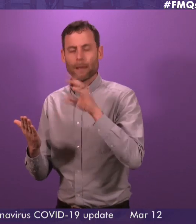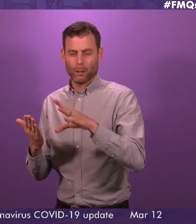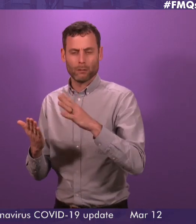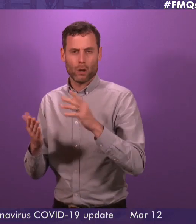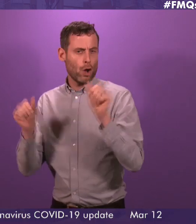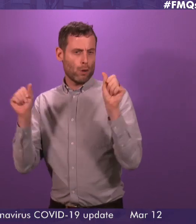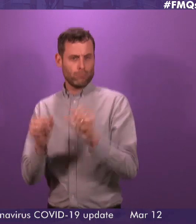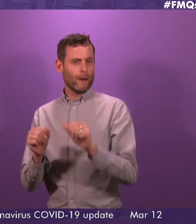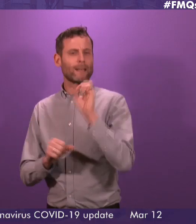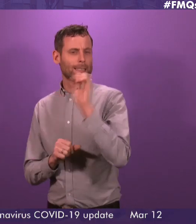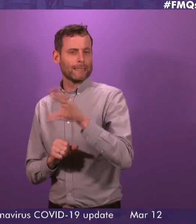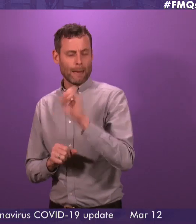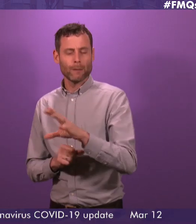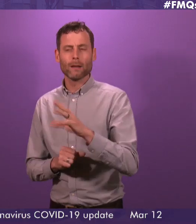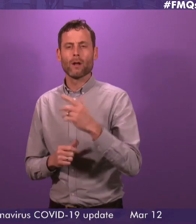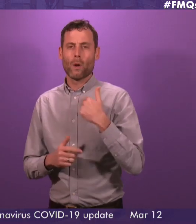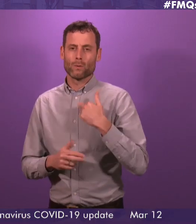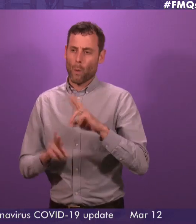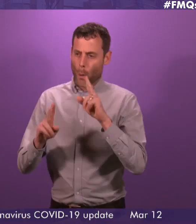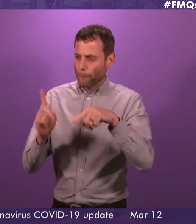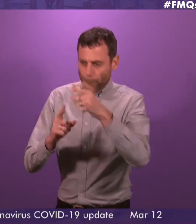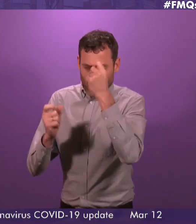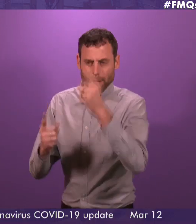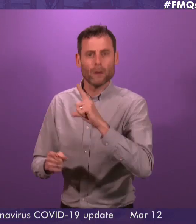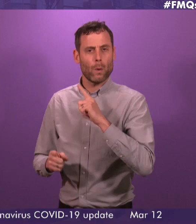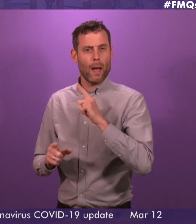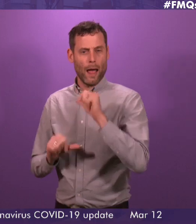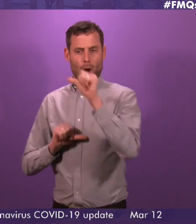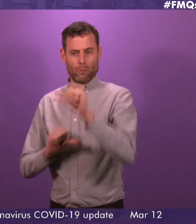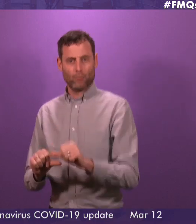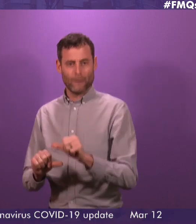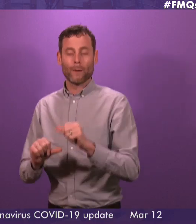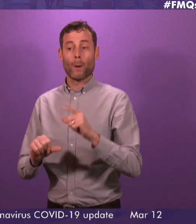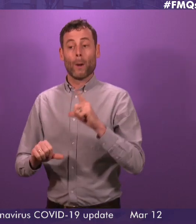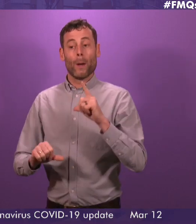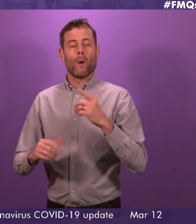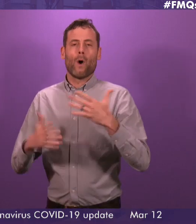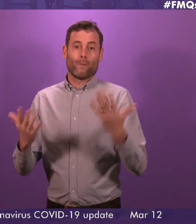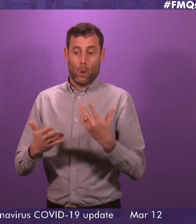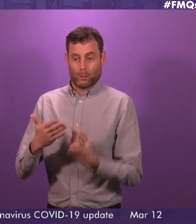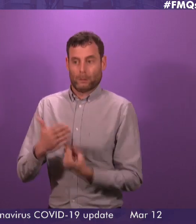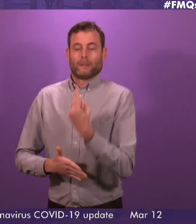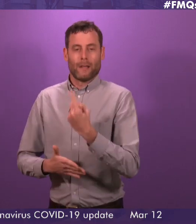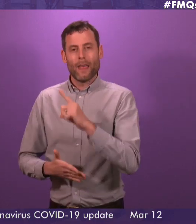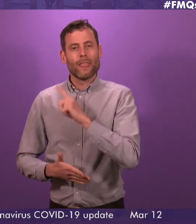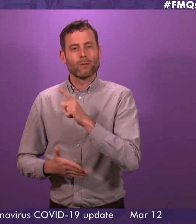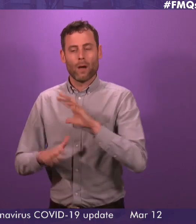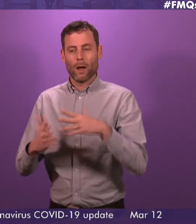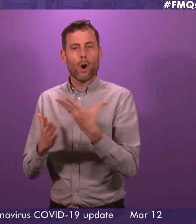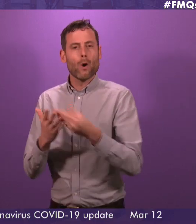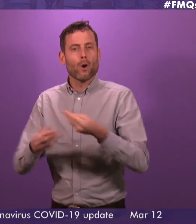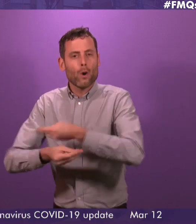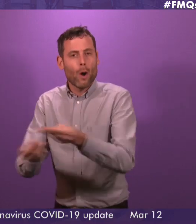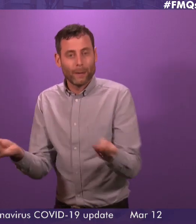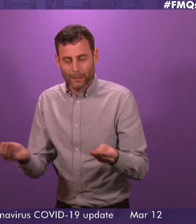hope colleagues will forgive me for that, and for obvious reasons they don't have copies thereof. But as we've said before, as the First